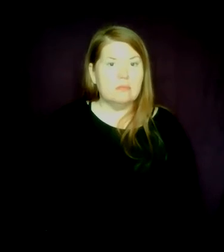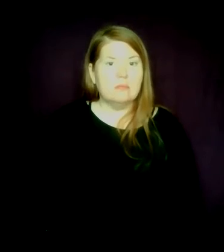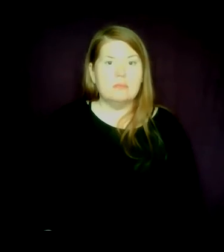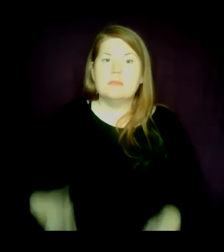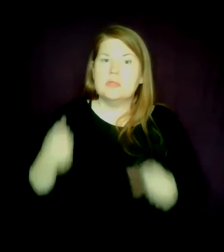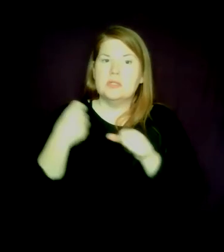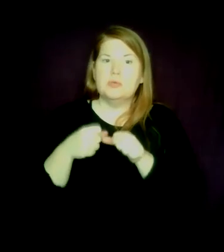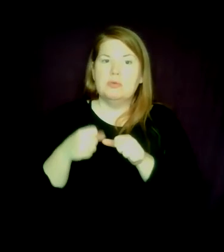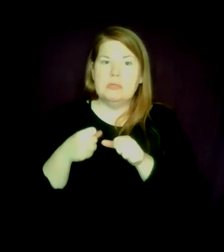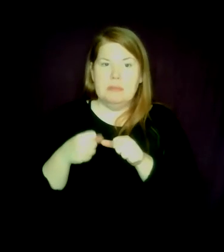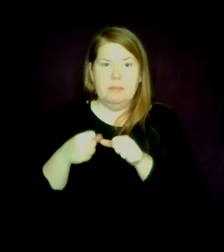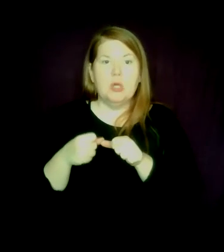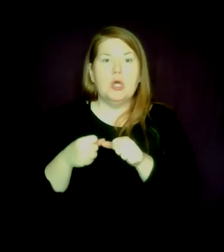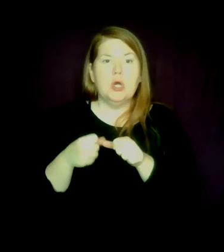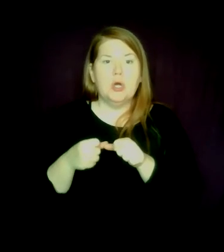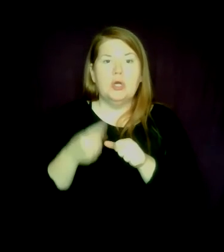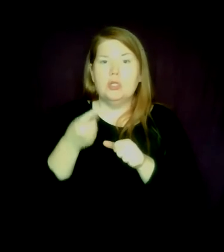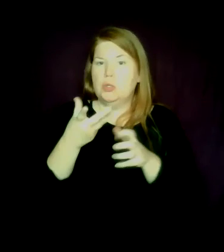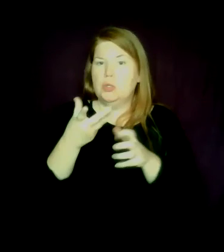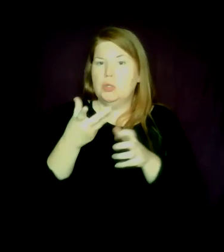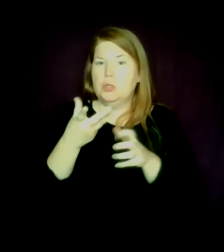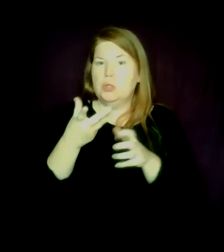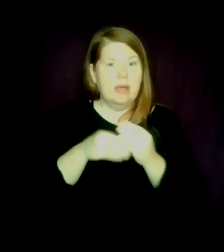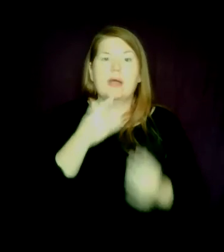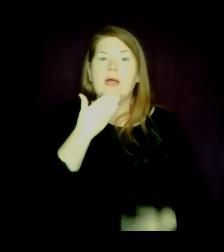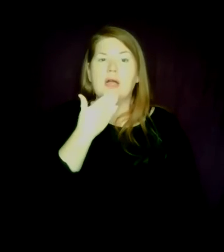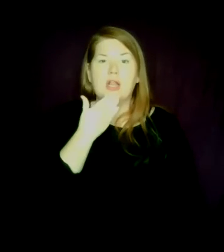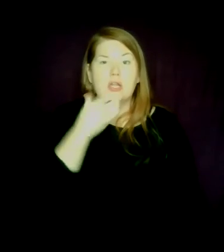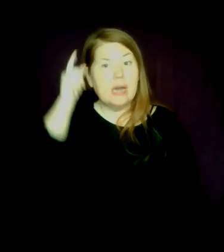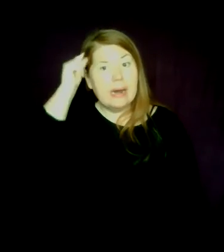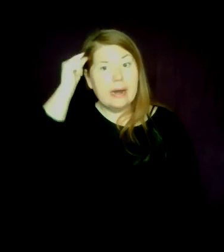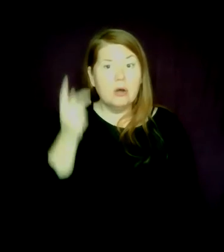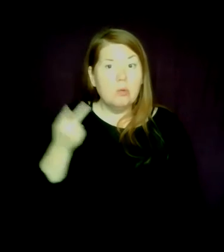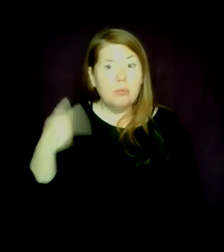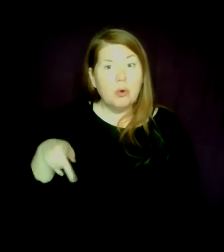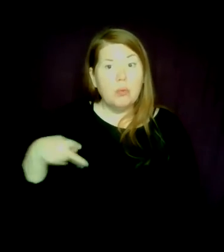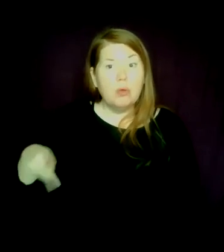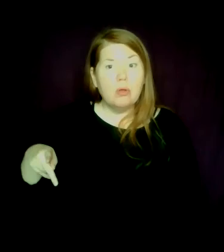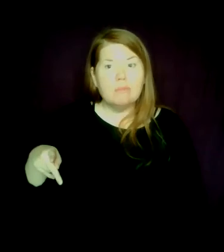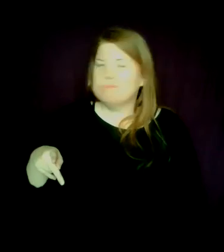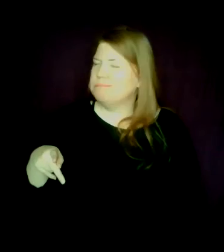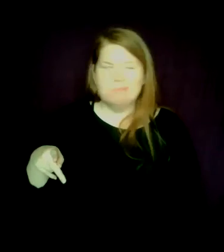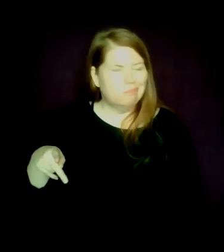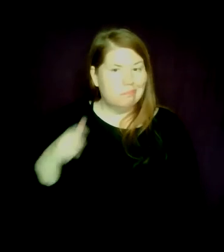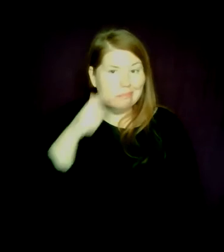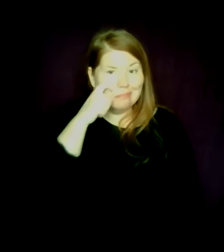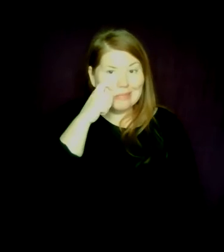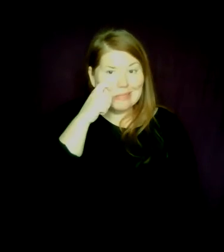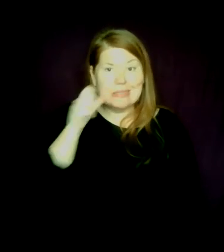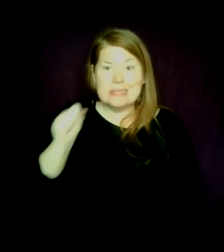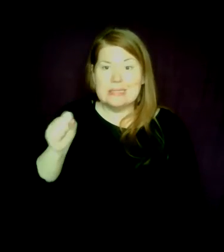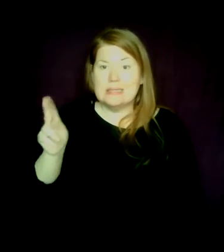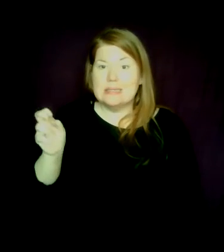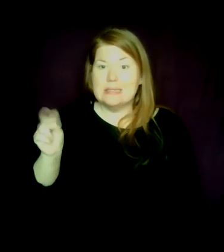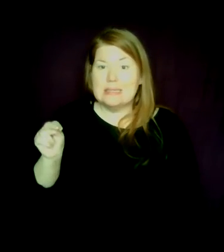coloring to do the right colors, right? So we're not going to color her hair purple because is her hair purple? Are we gonna color her skin white? Nope, her skin is going to